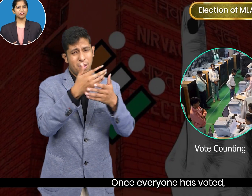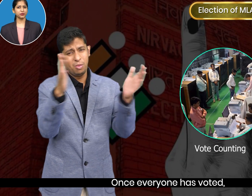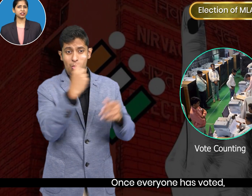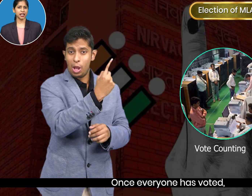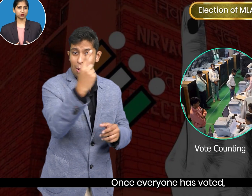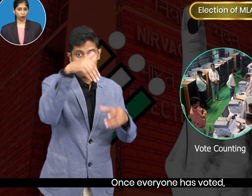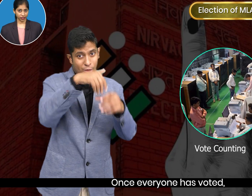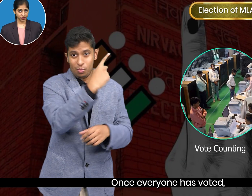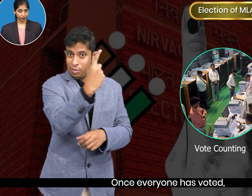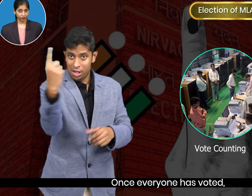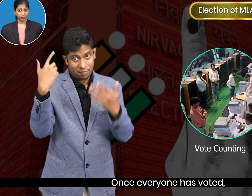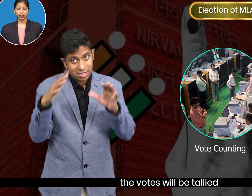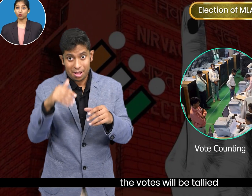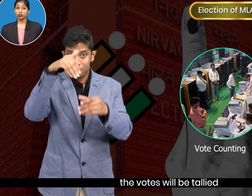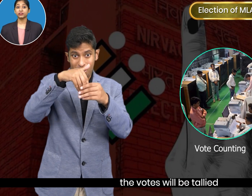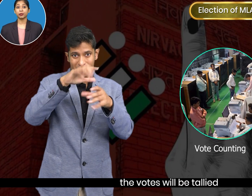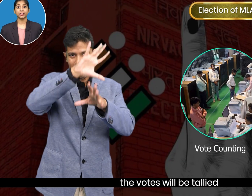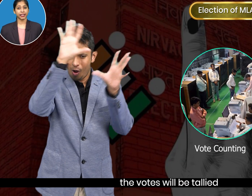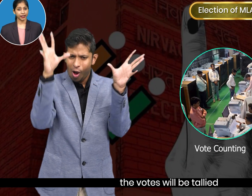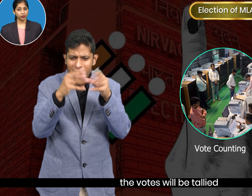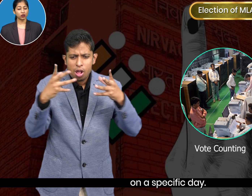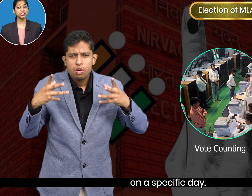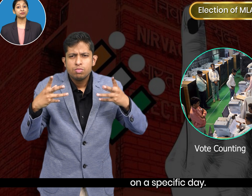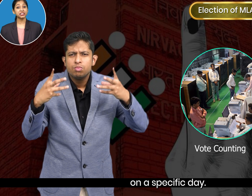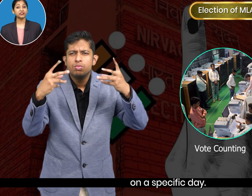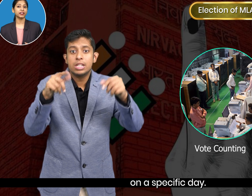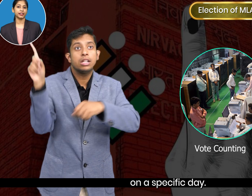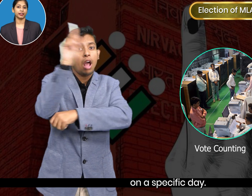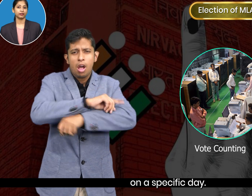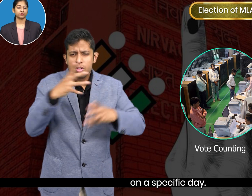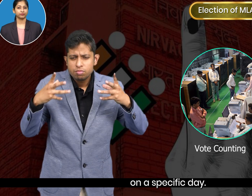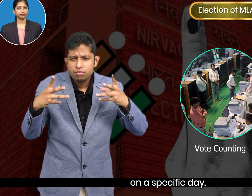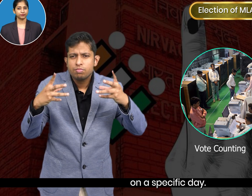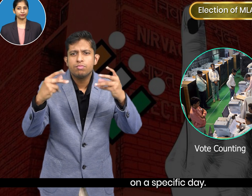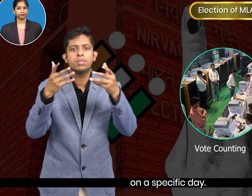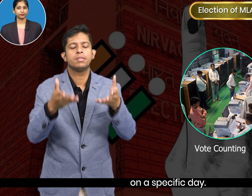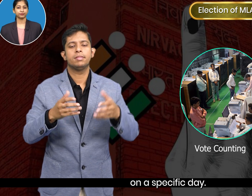Once everyone has voted, the votes will be tallied on a specific day.